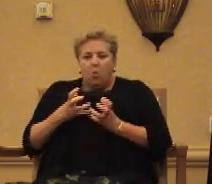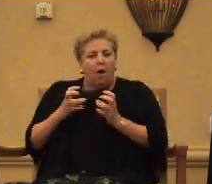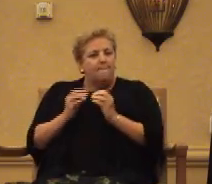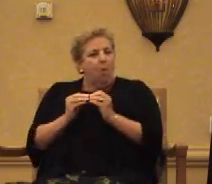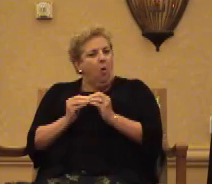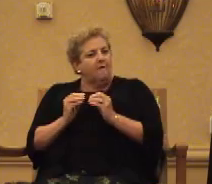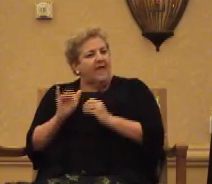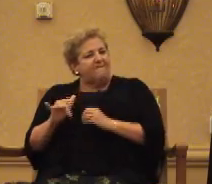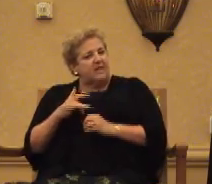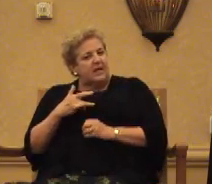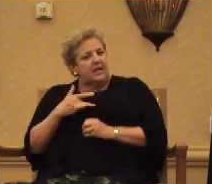I have always had that.